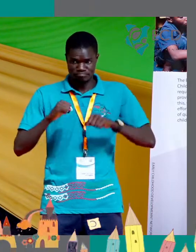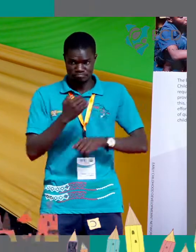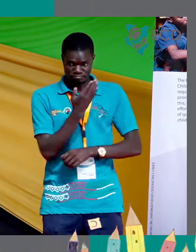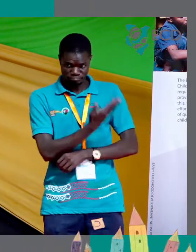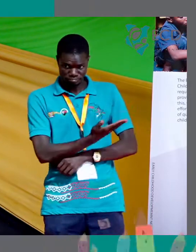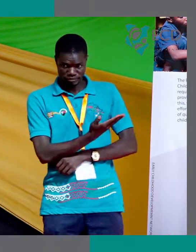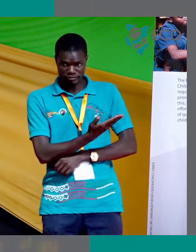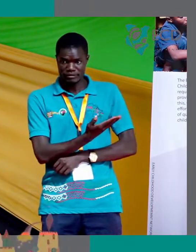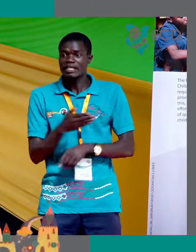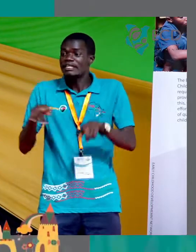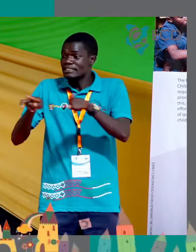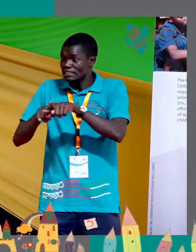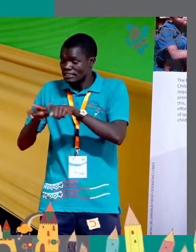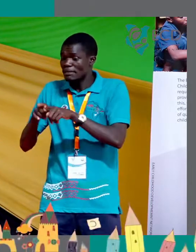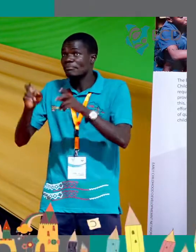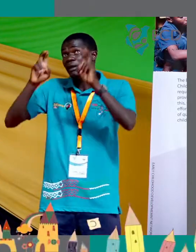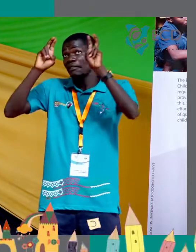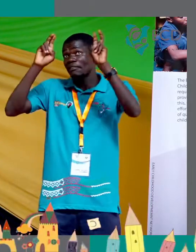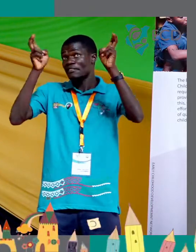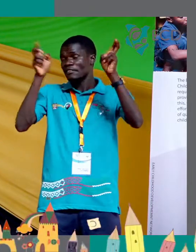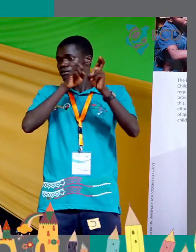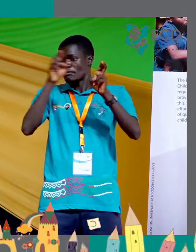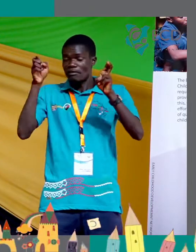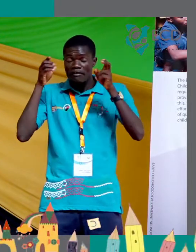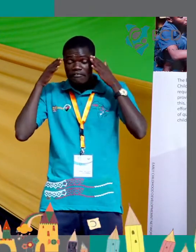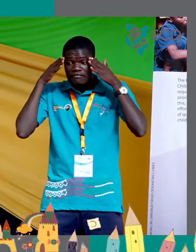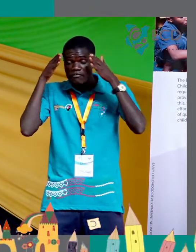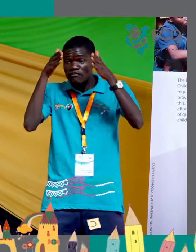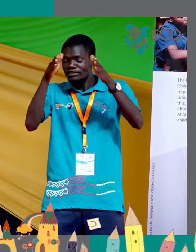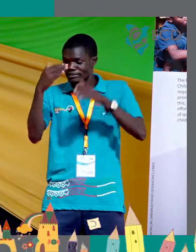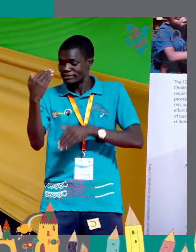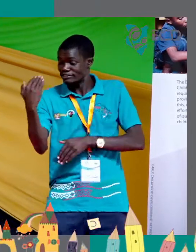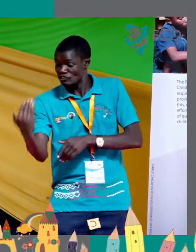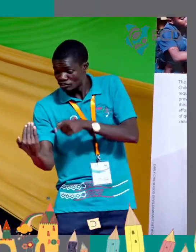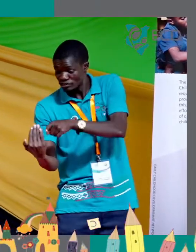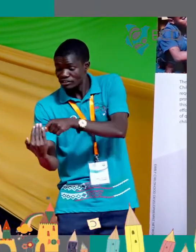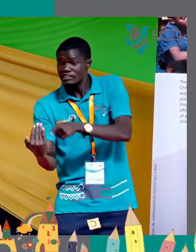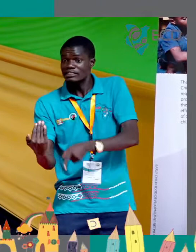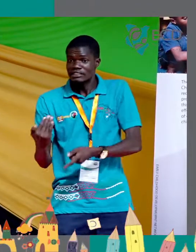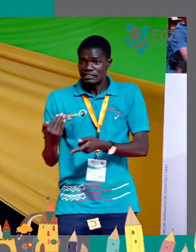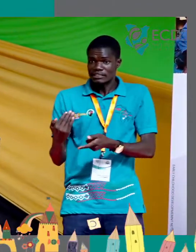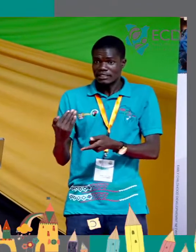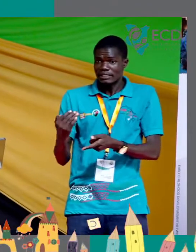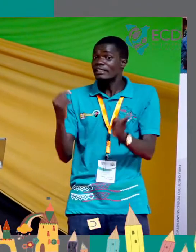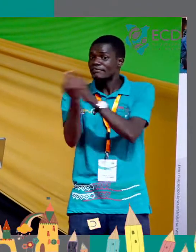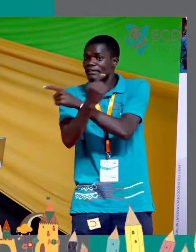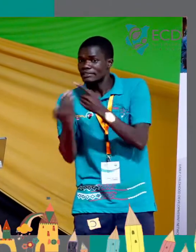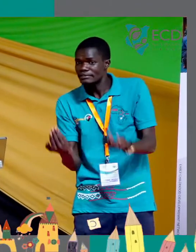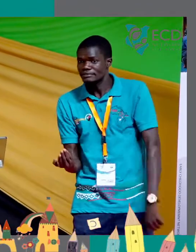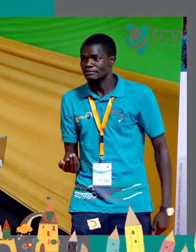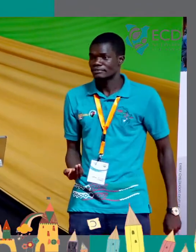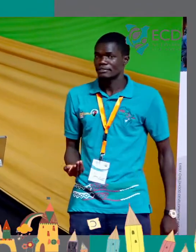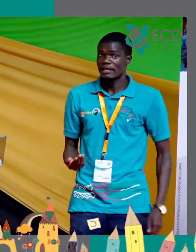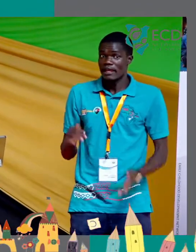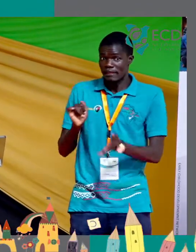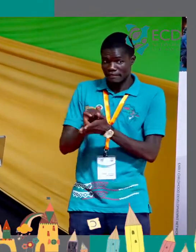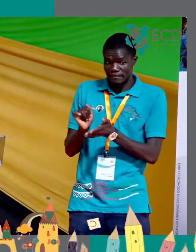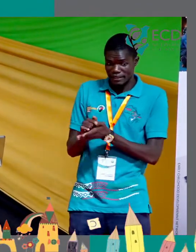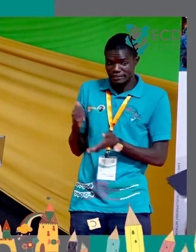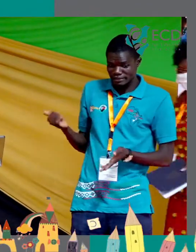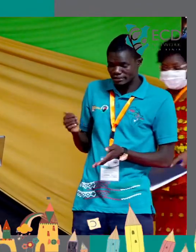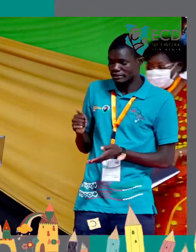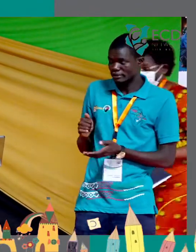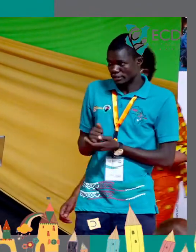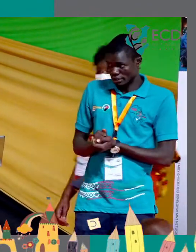those spaces. Remember, the theme is focused on looking at children in those diverse circumstances. And so this is a unique